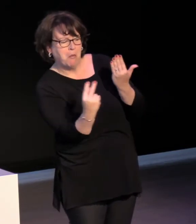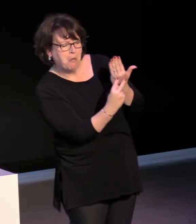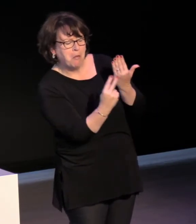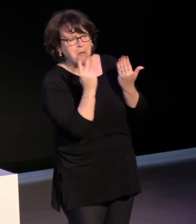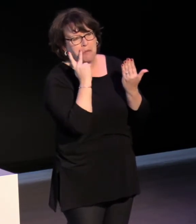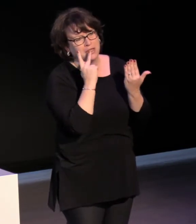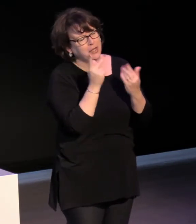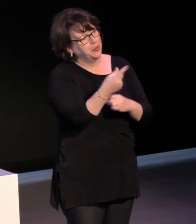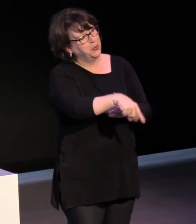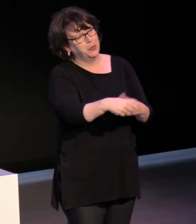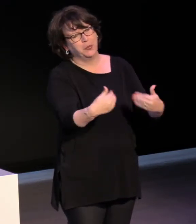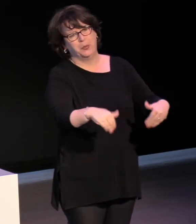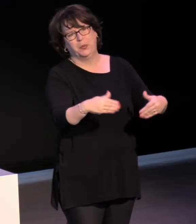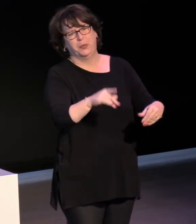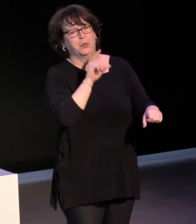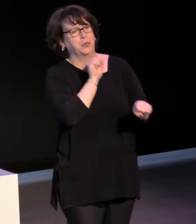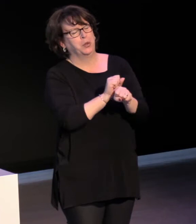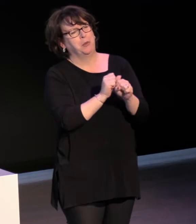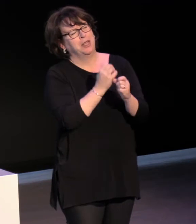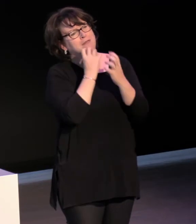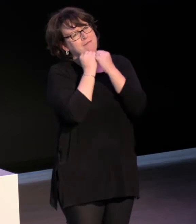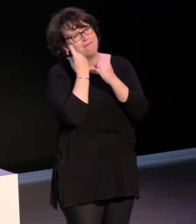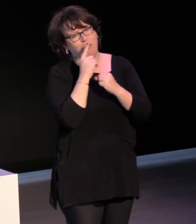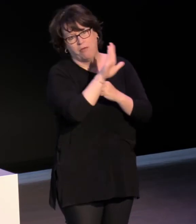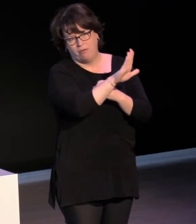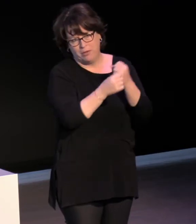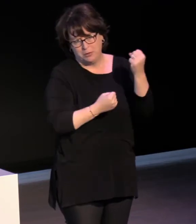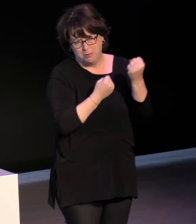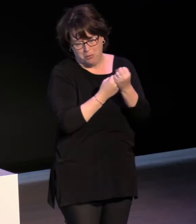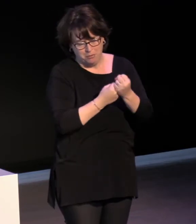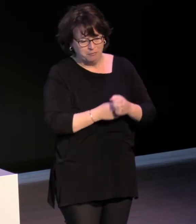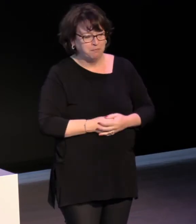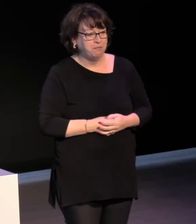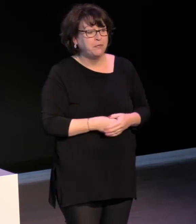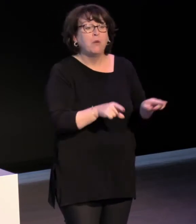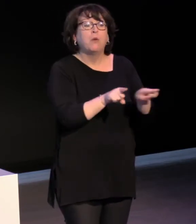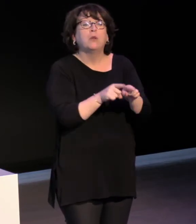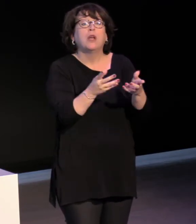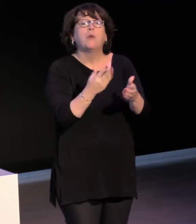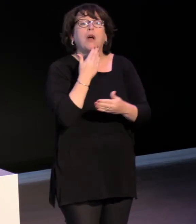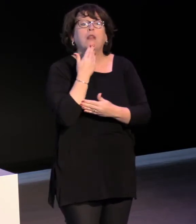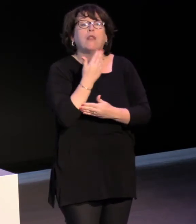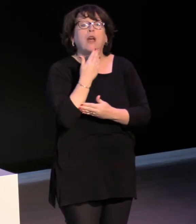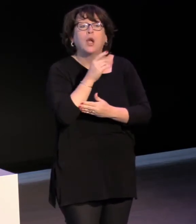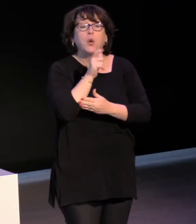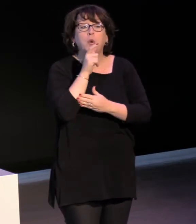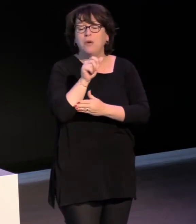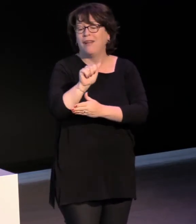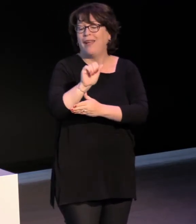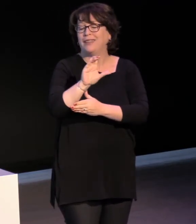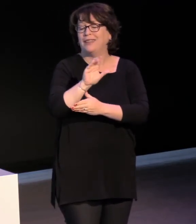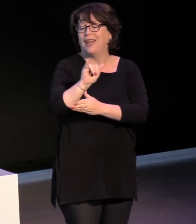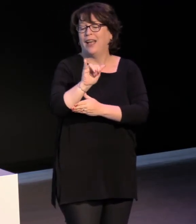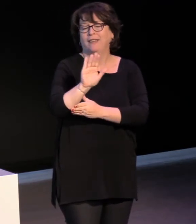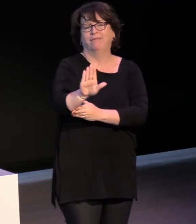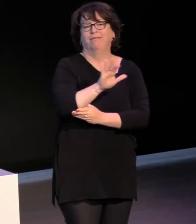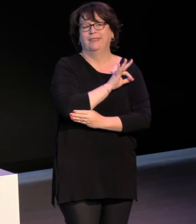been unbelievable. I also really want to thank ACI's staff, which have just been